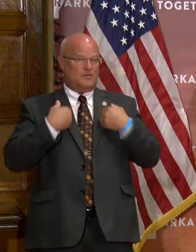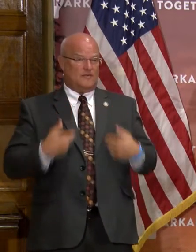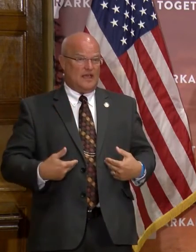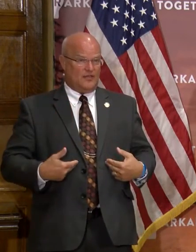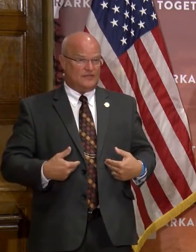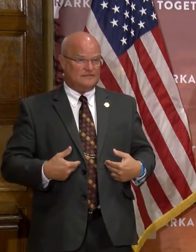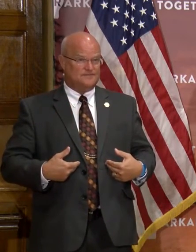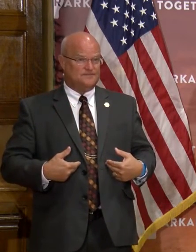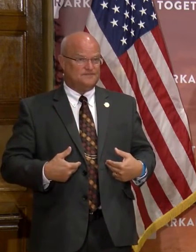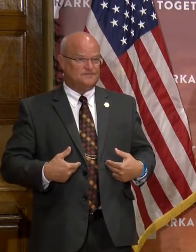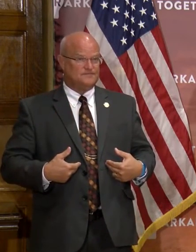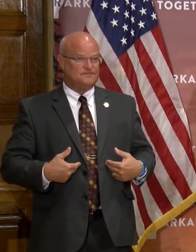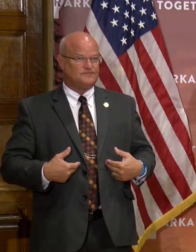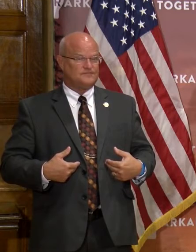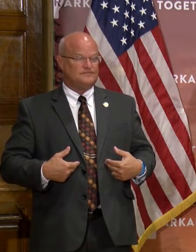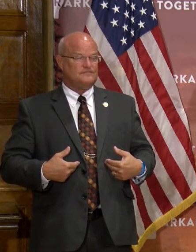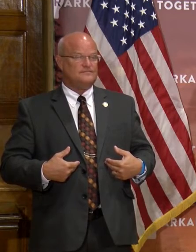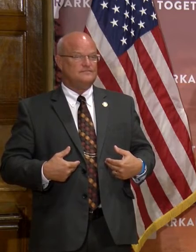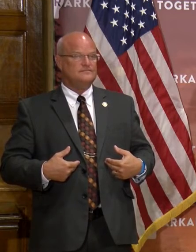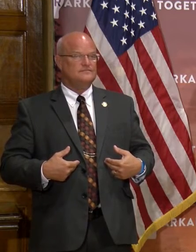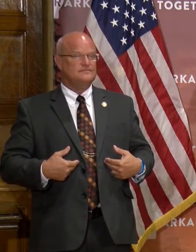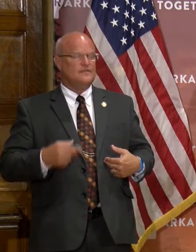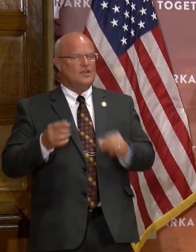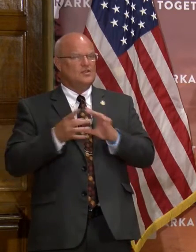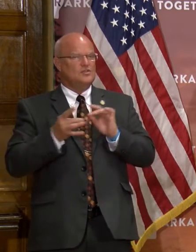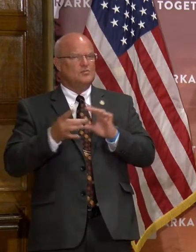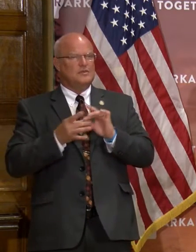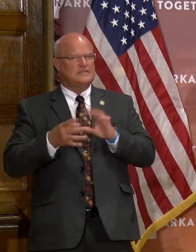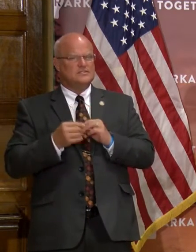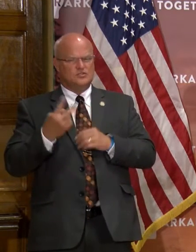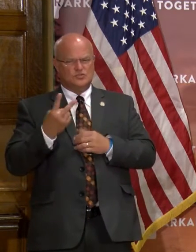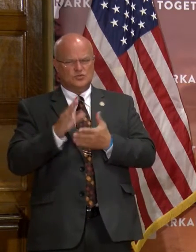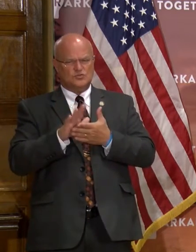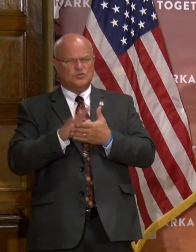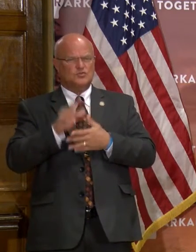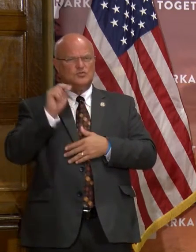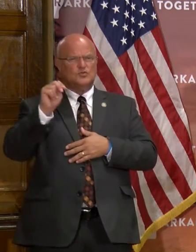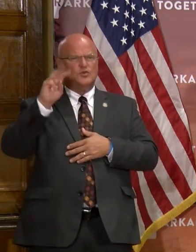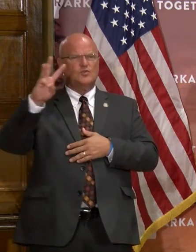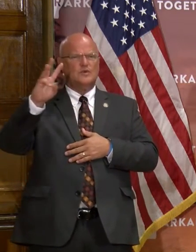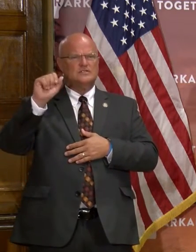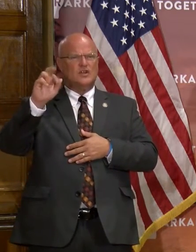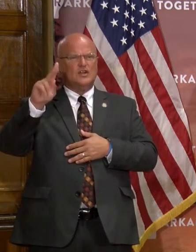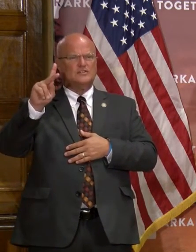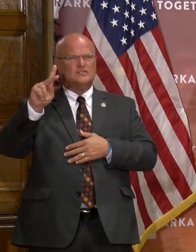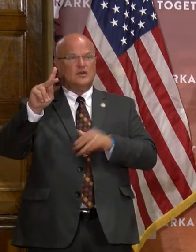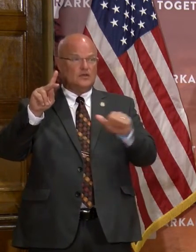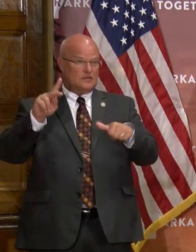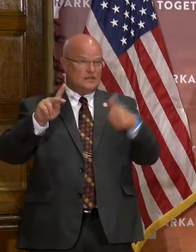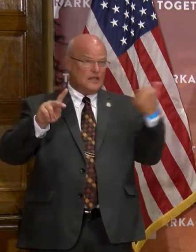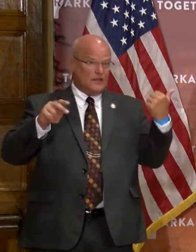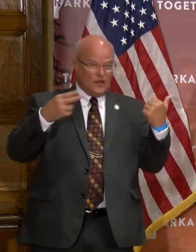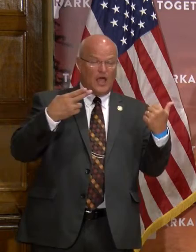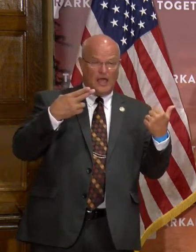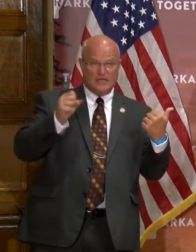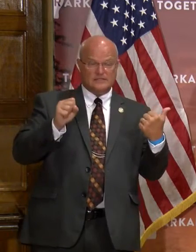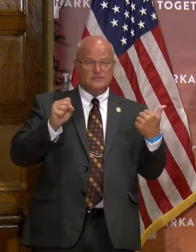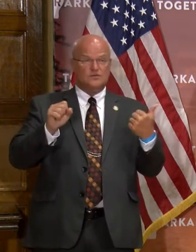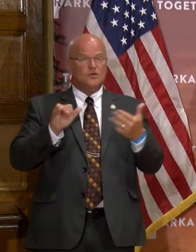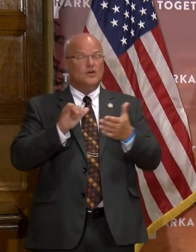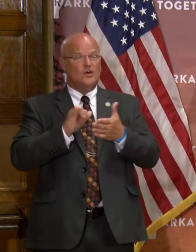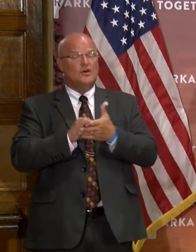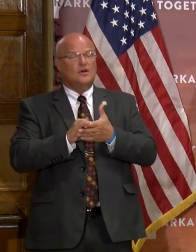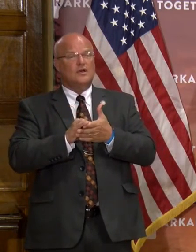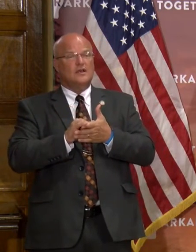Health. And you mentioned 2 schools in Northwest Arkansas. We had another high school that